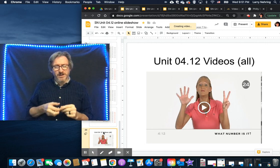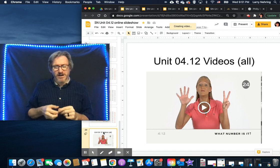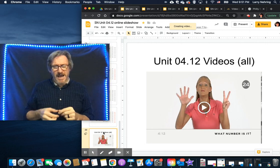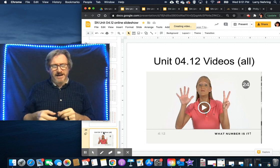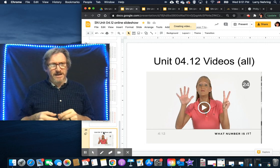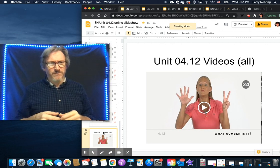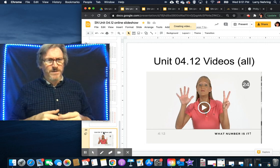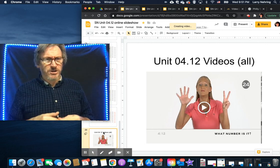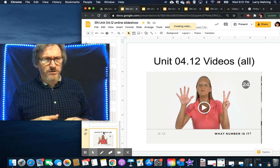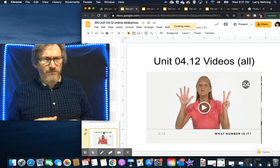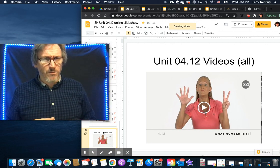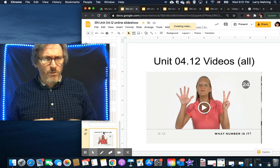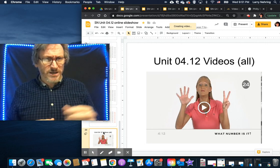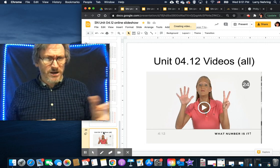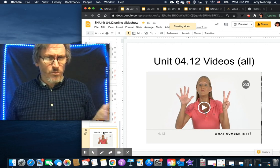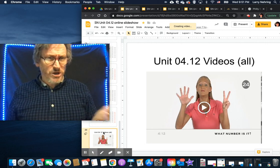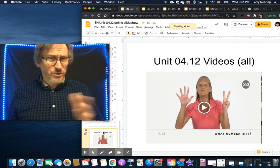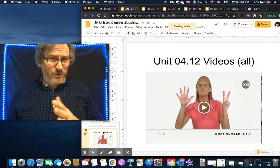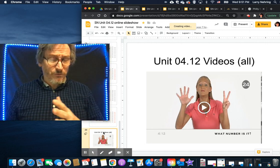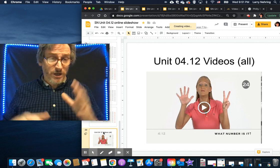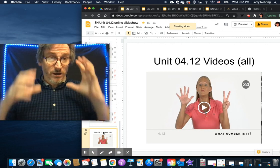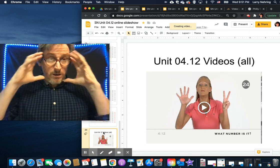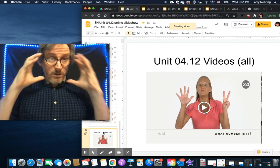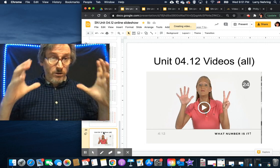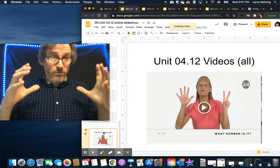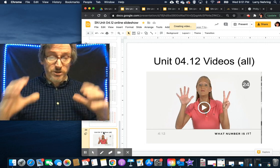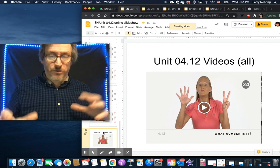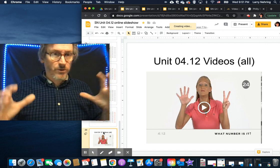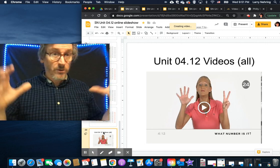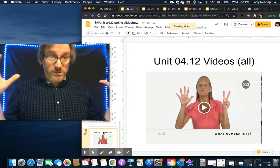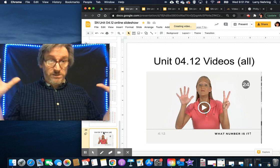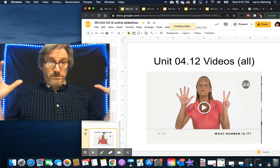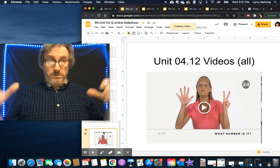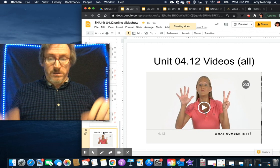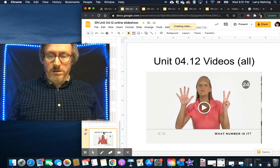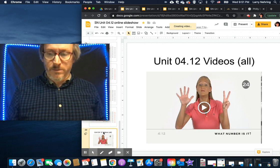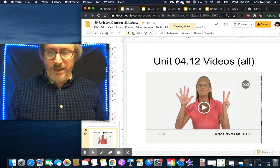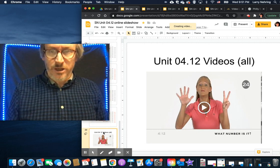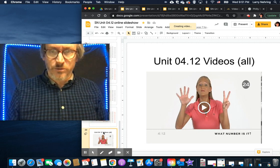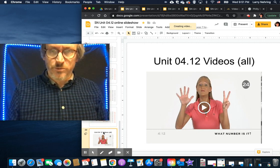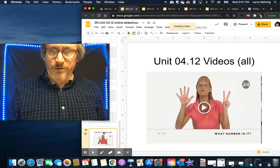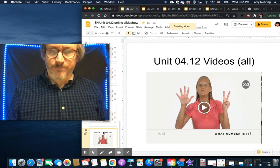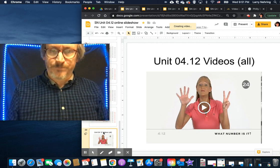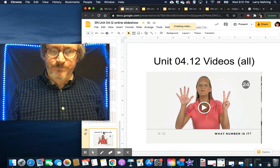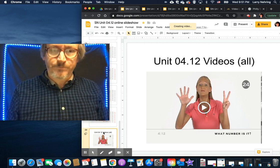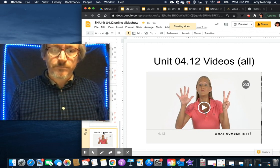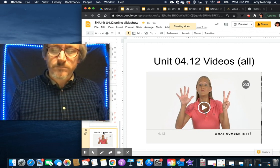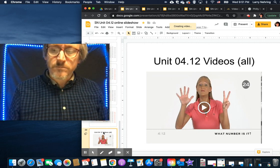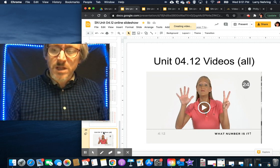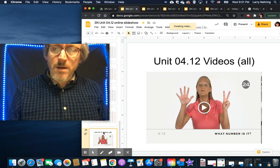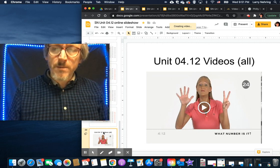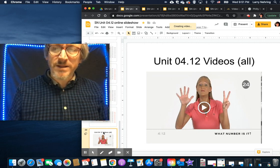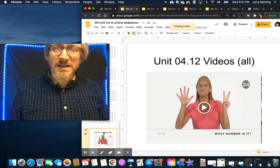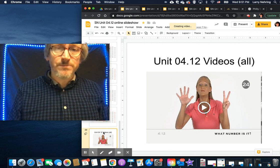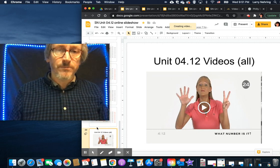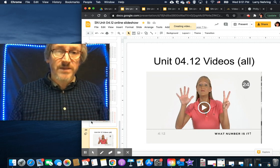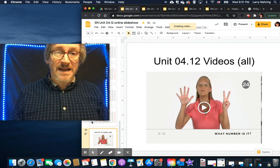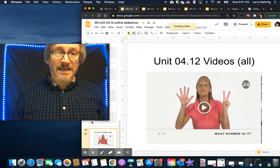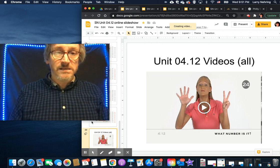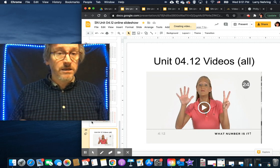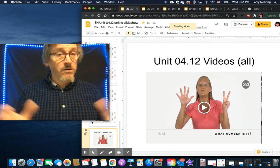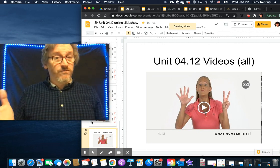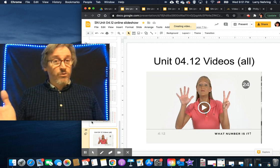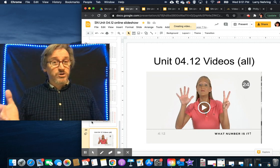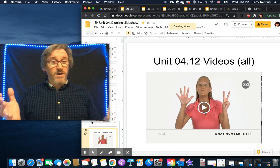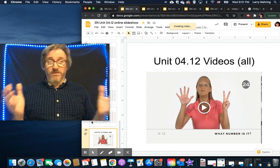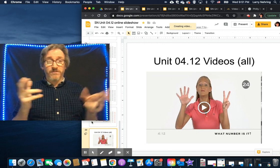of added information from what we did in 1, 2, and 3, which 3 was the big, huge one. But that